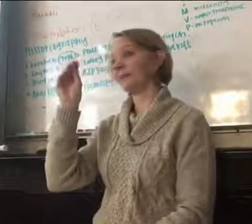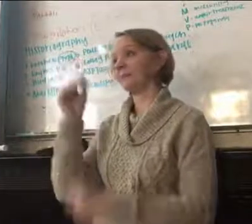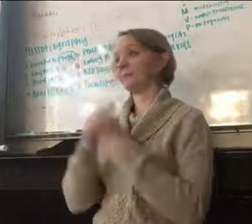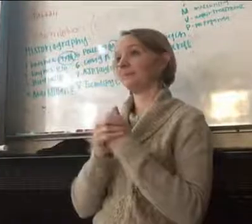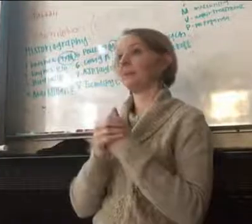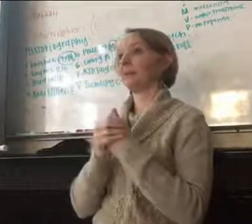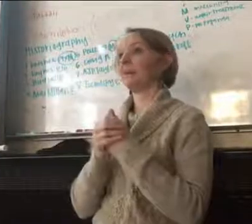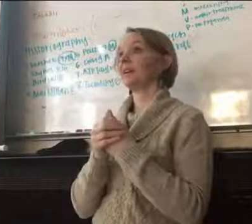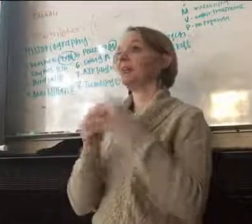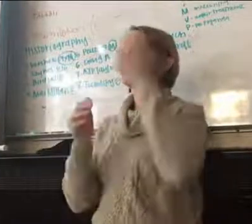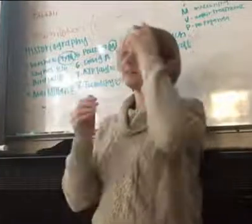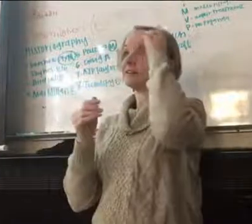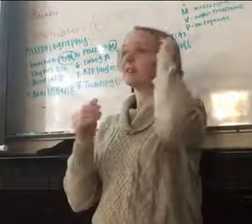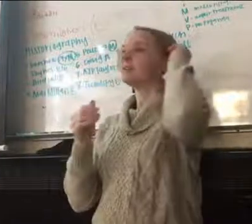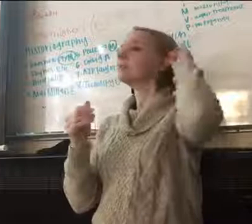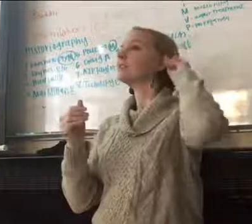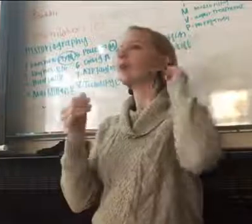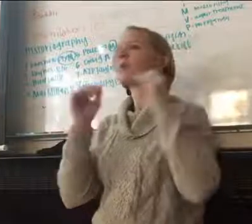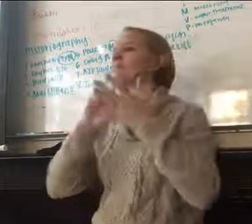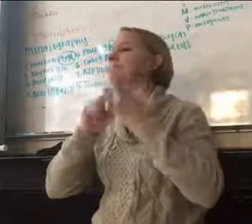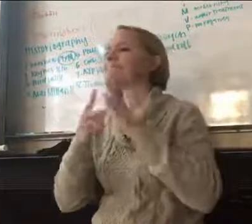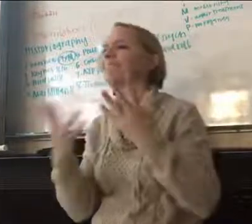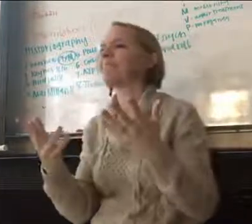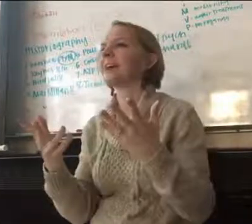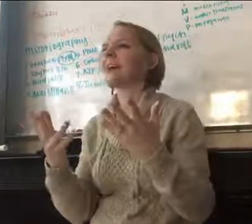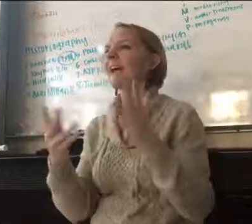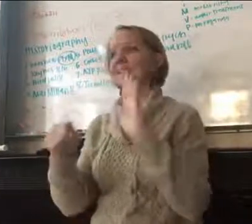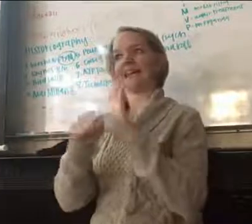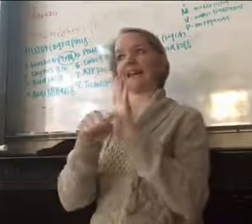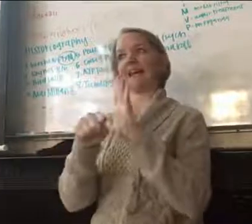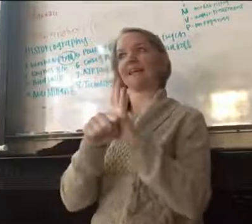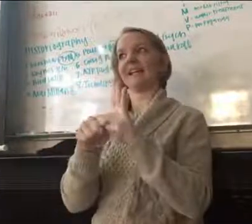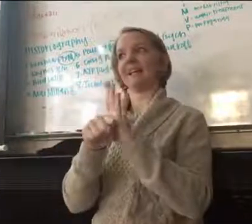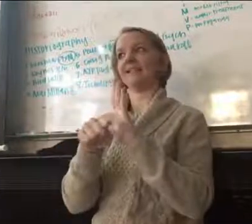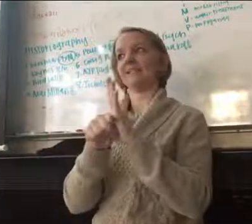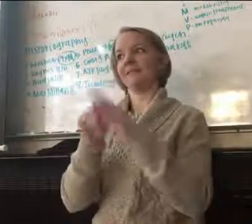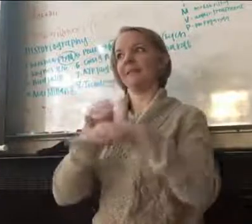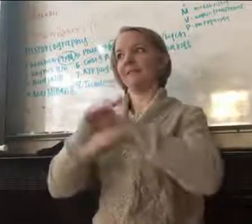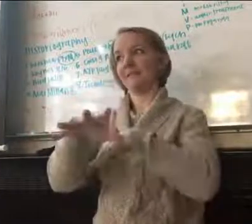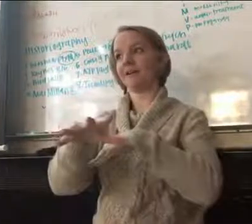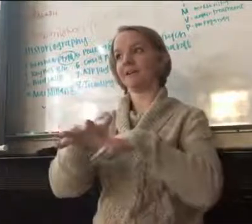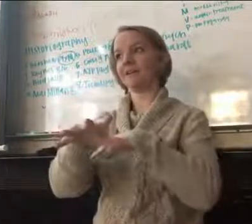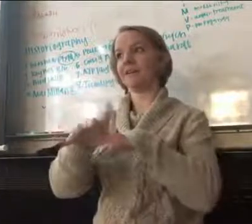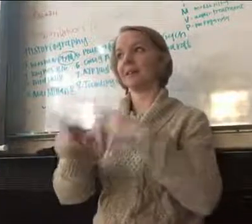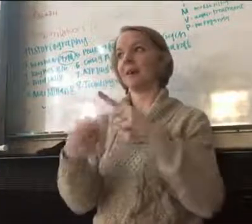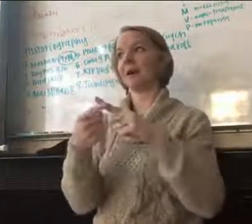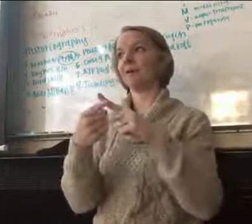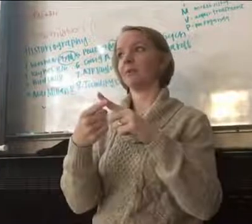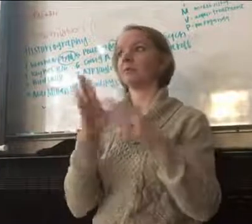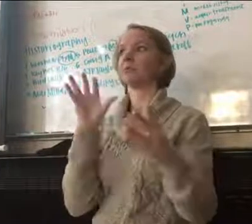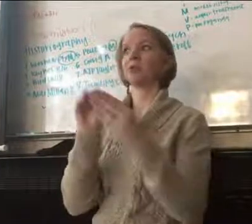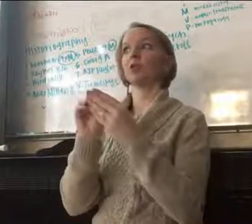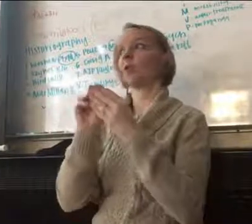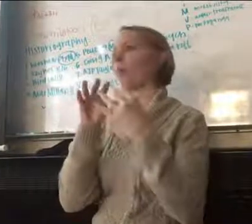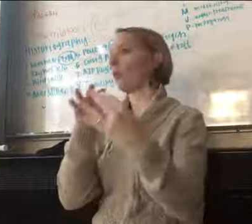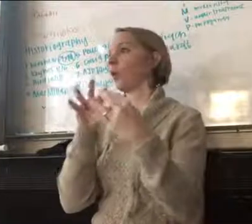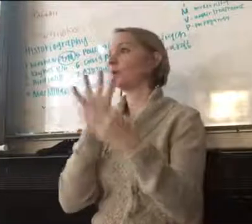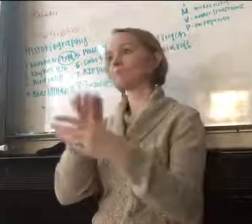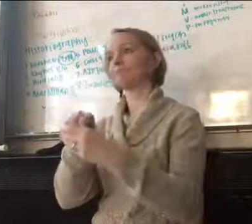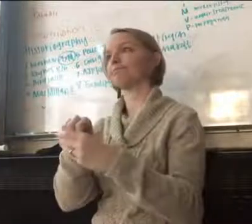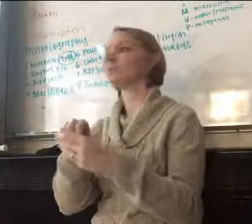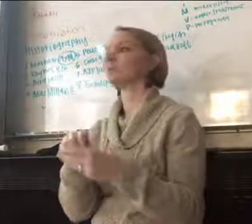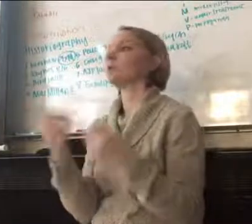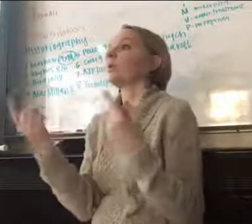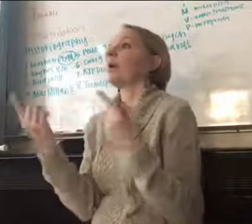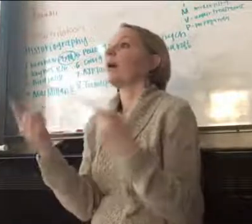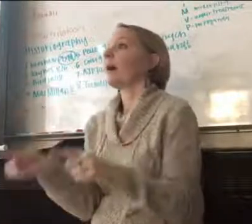So the doughboys, if you want to put next to doughboys, this is a negative effect of total warfare. What happens is